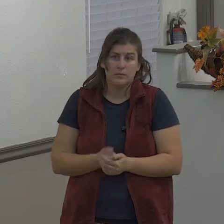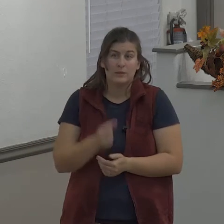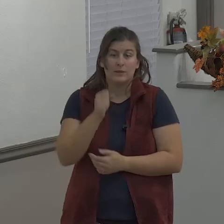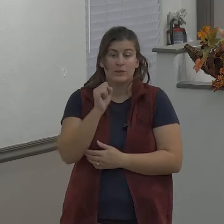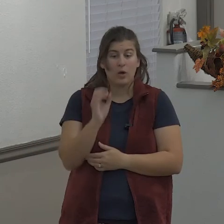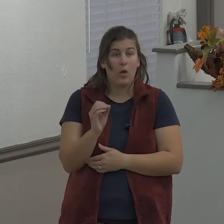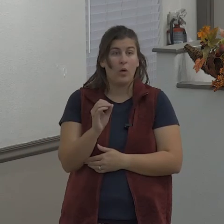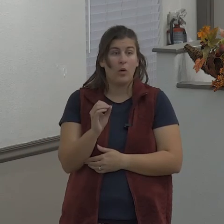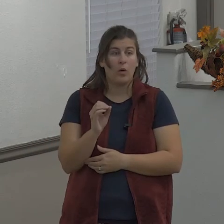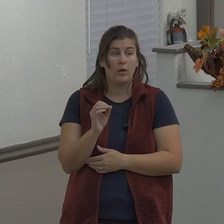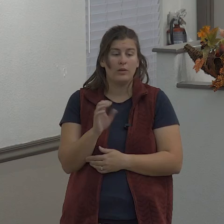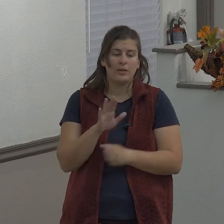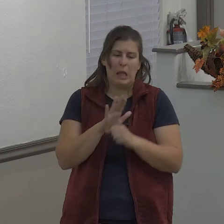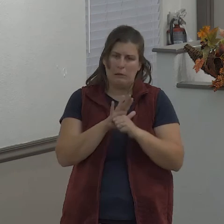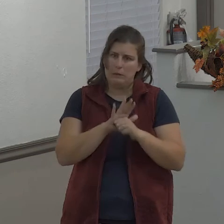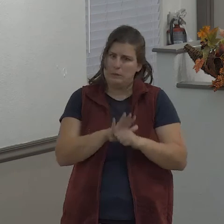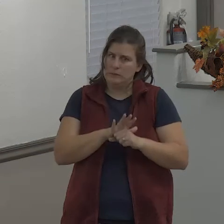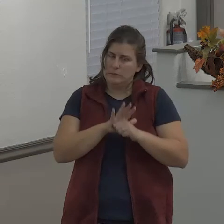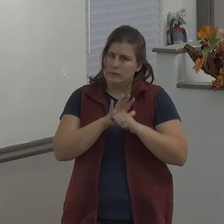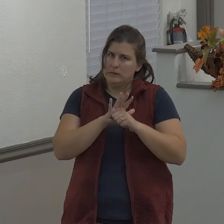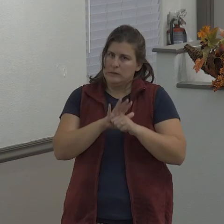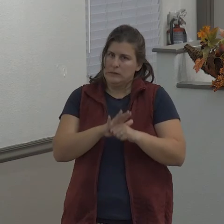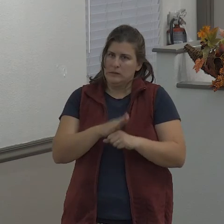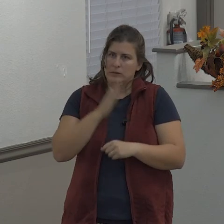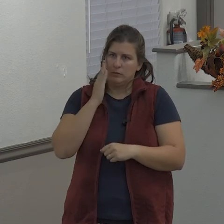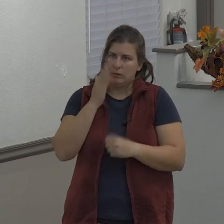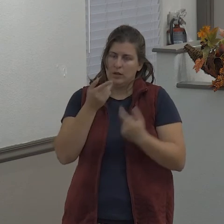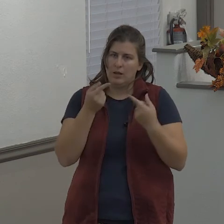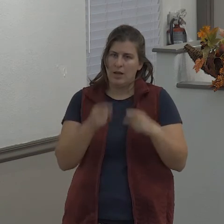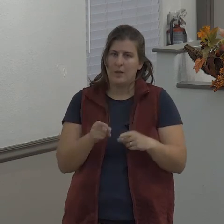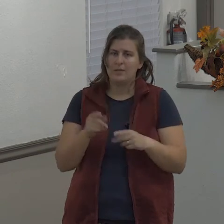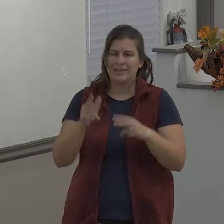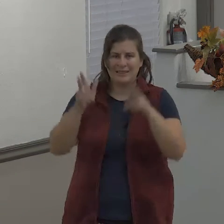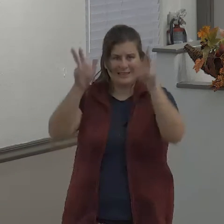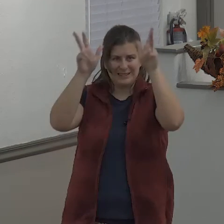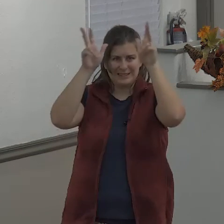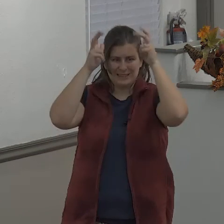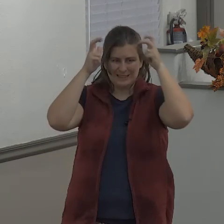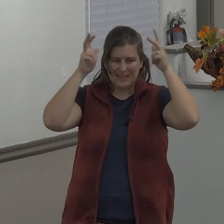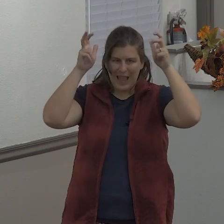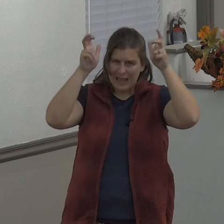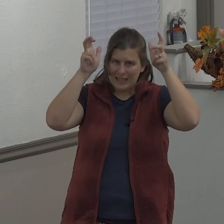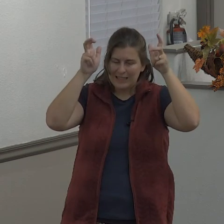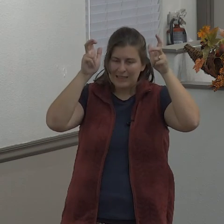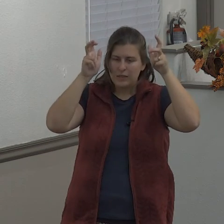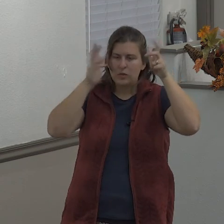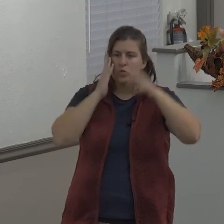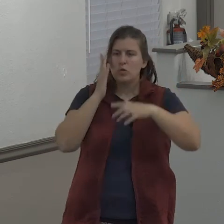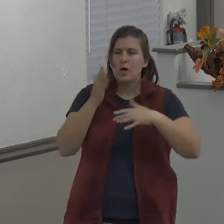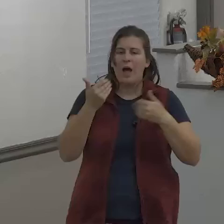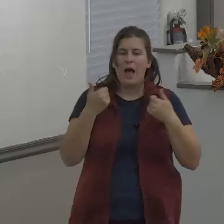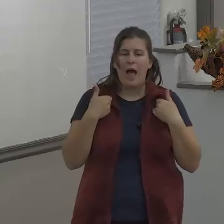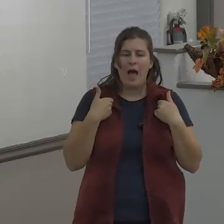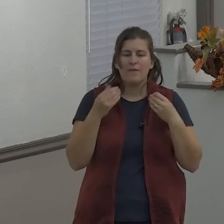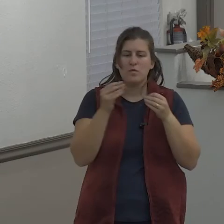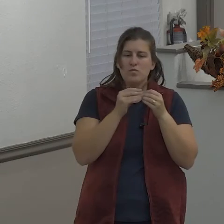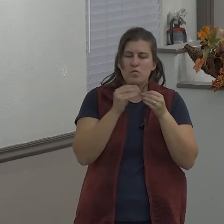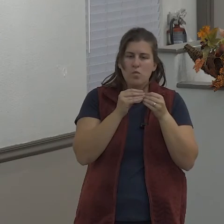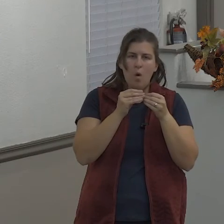And so the pressure is going to be on. Satan is going to turn up the heat, so to